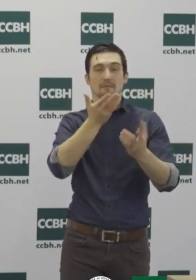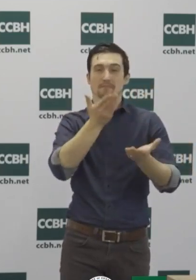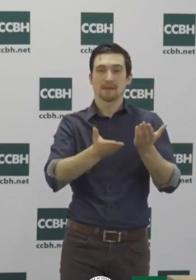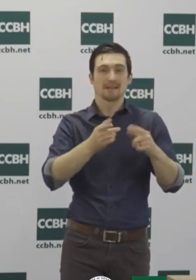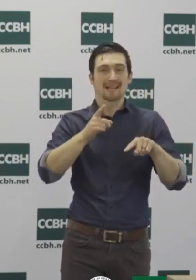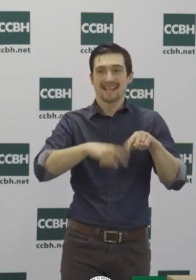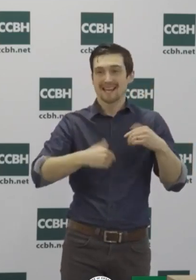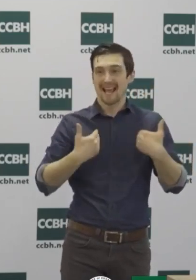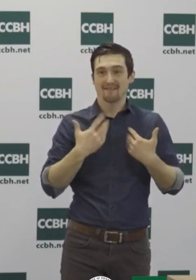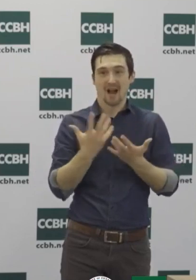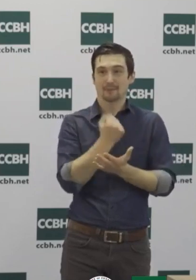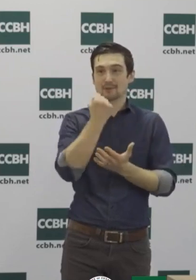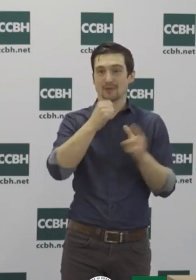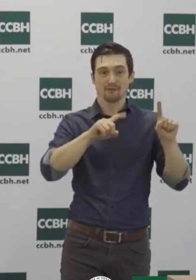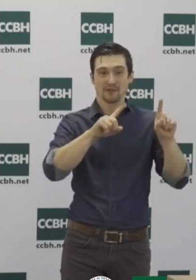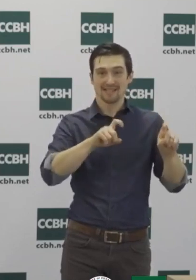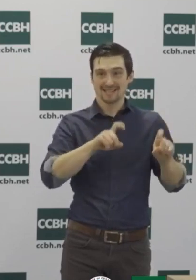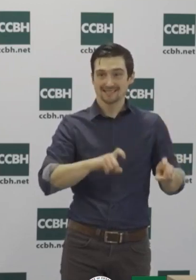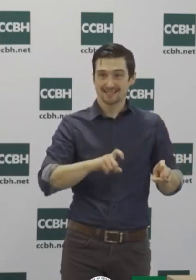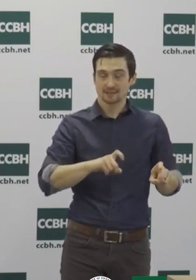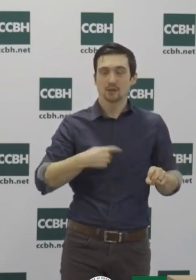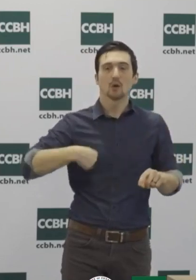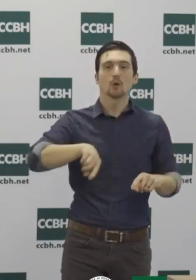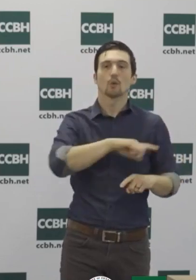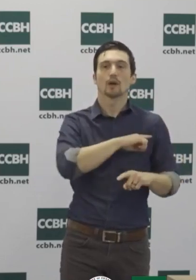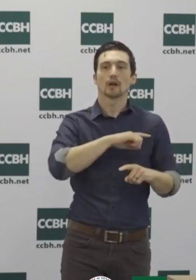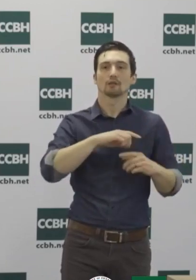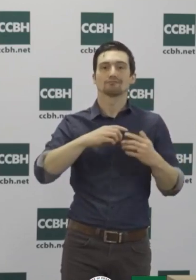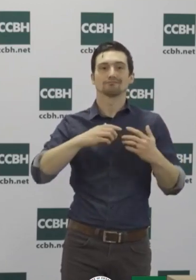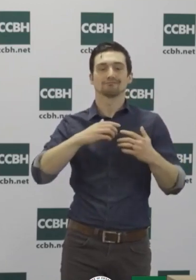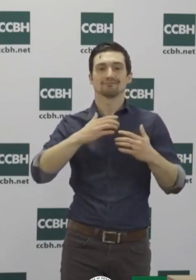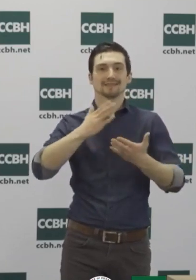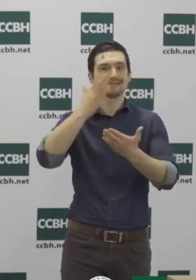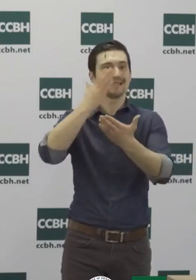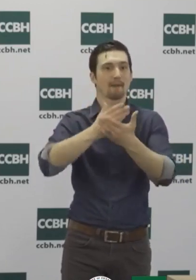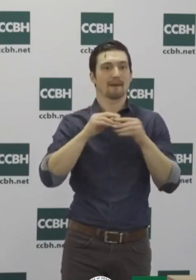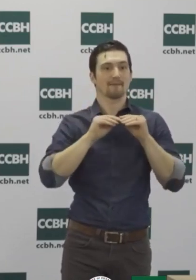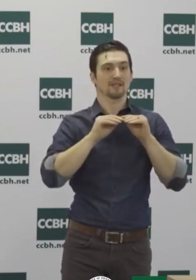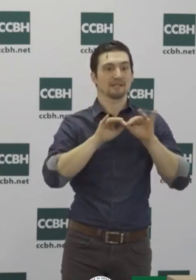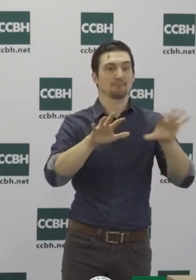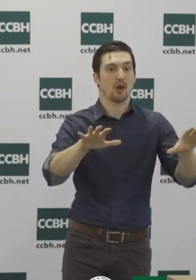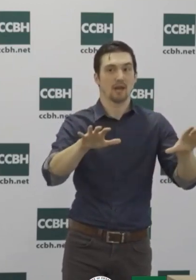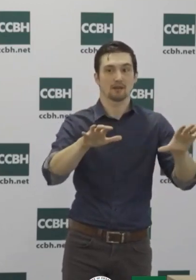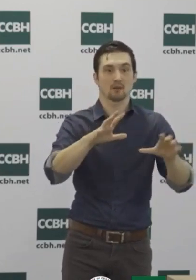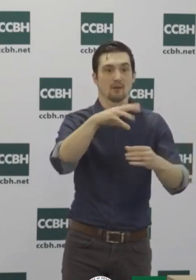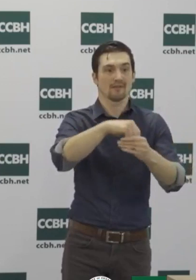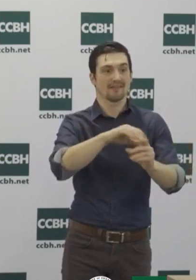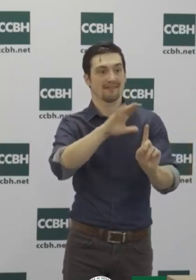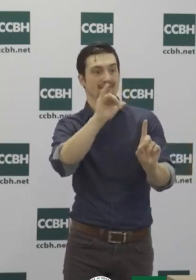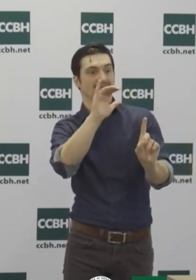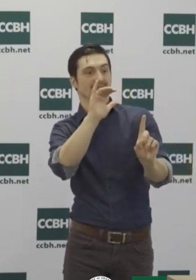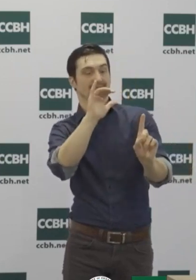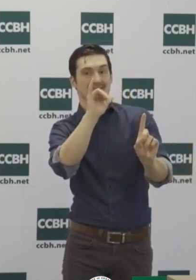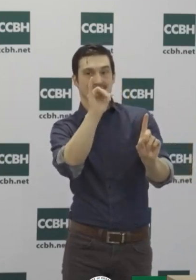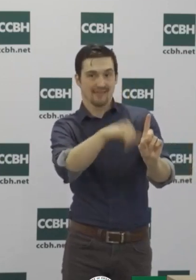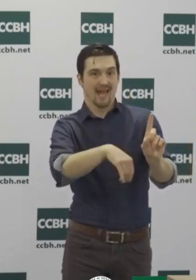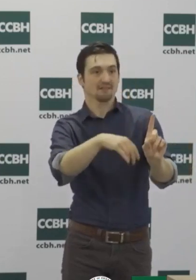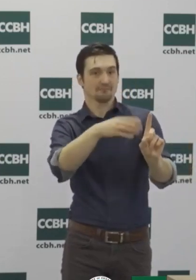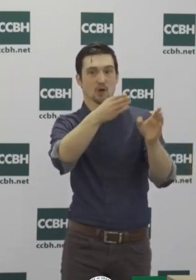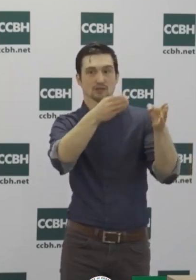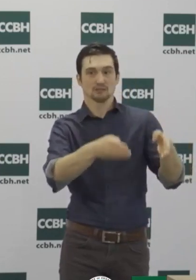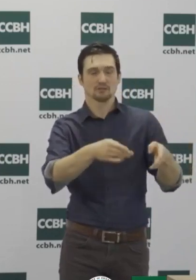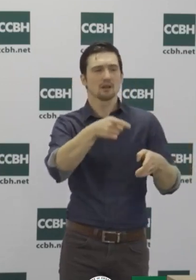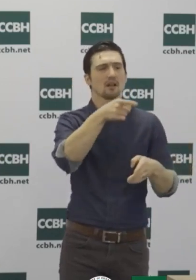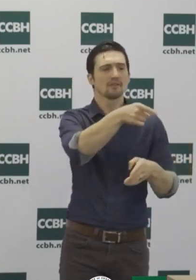opportunity to be tested, that we're stopping the spread of that in the community from that person because they've limited their